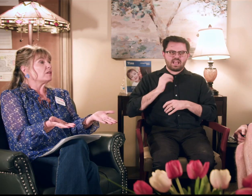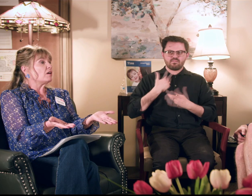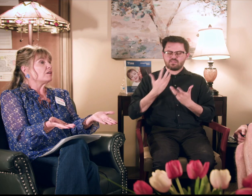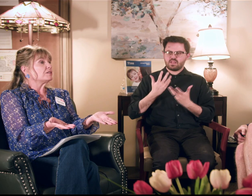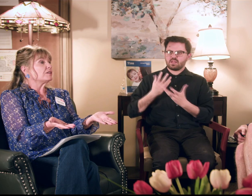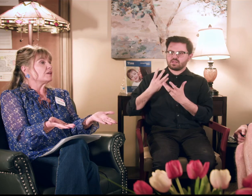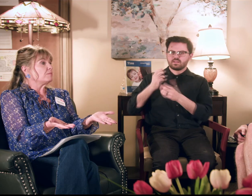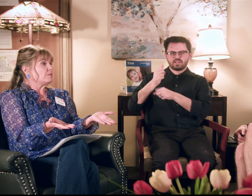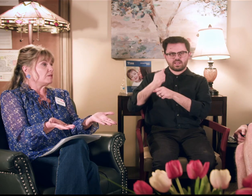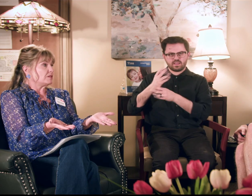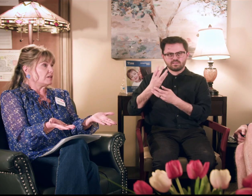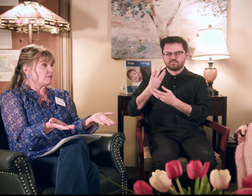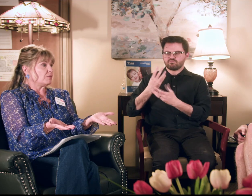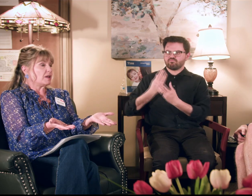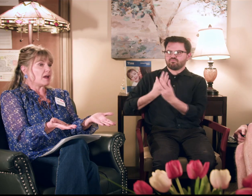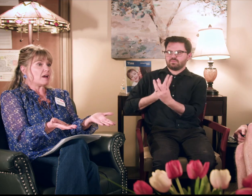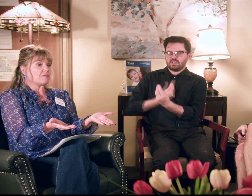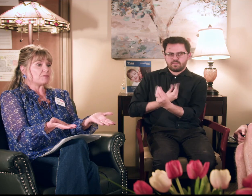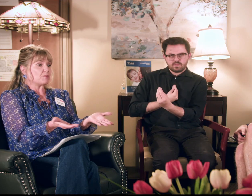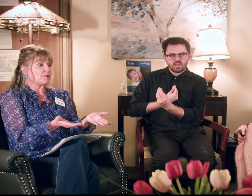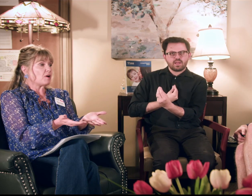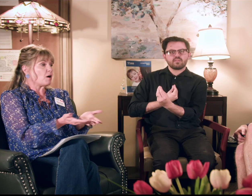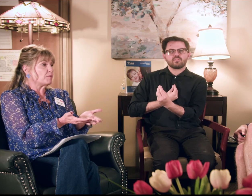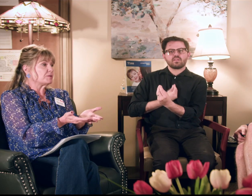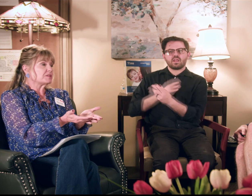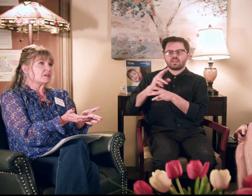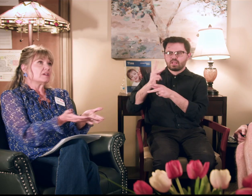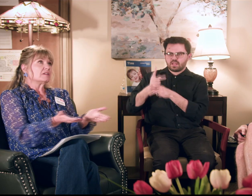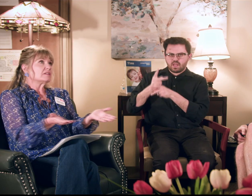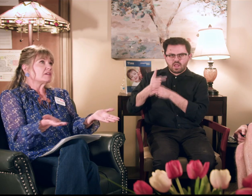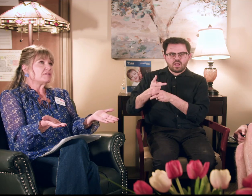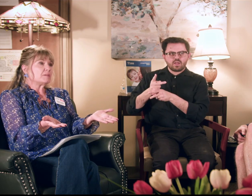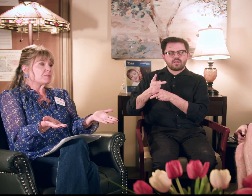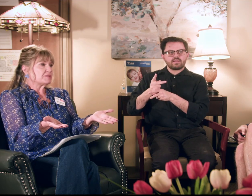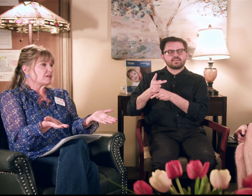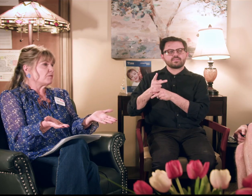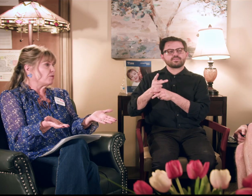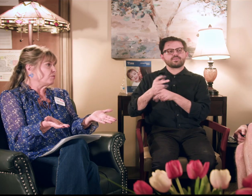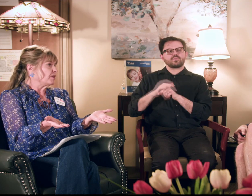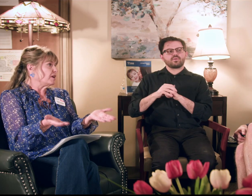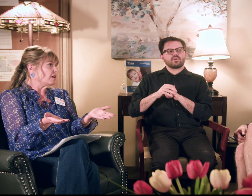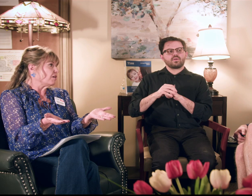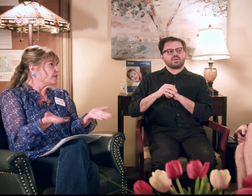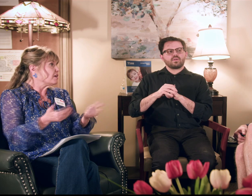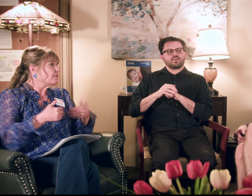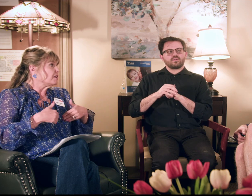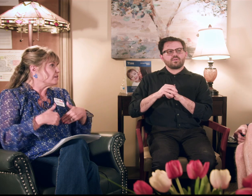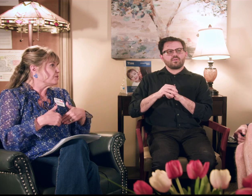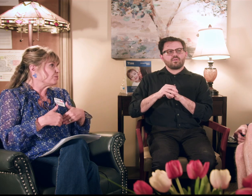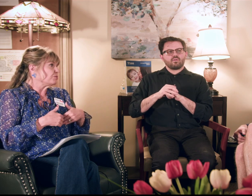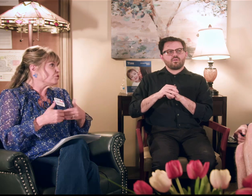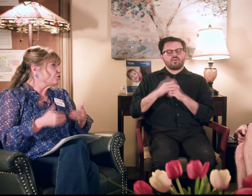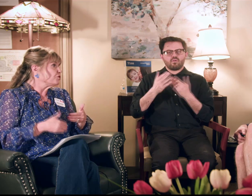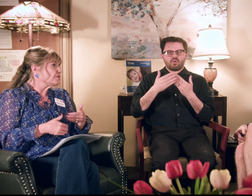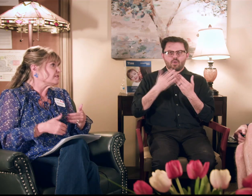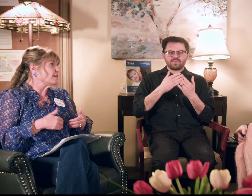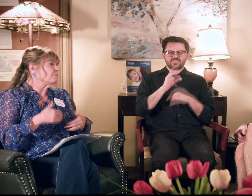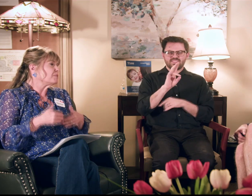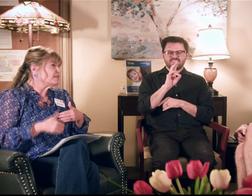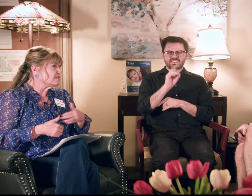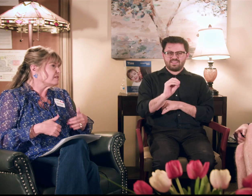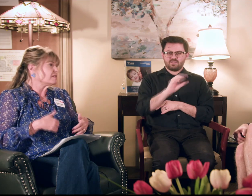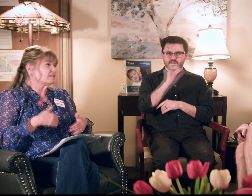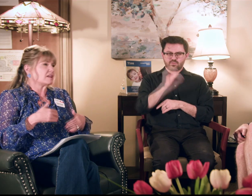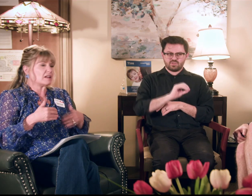that actually belong to the community. We're almost 70% of what we are given is through